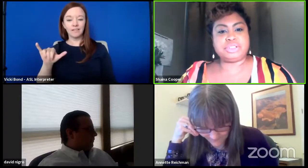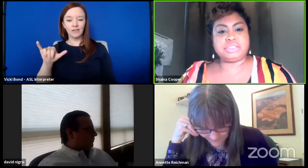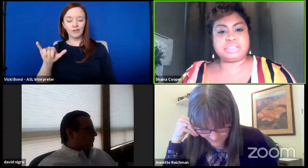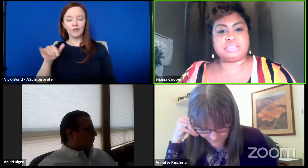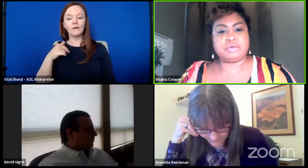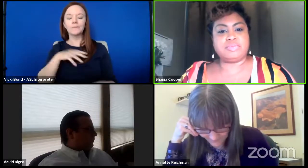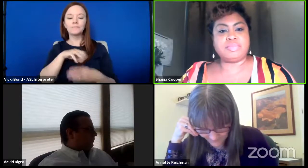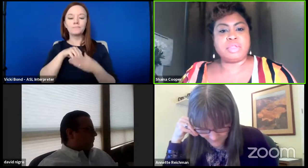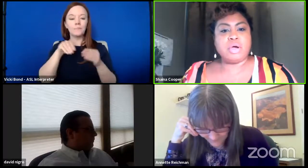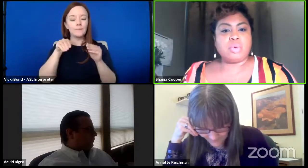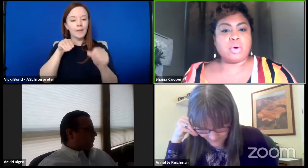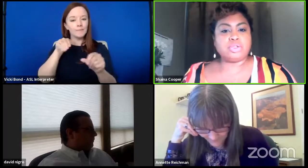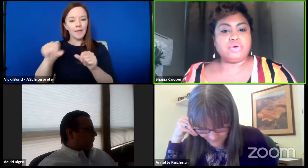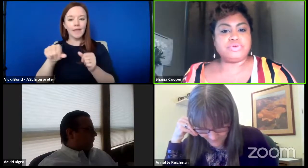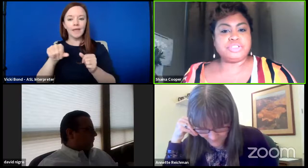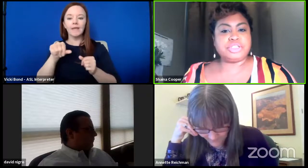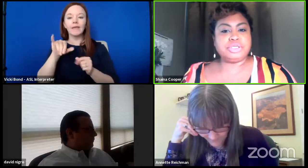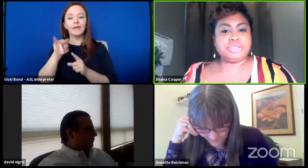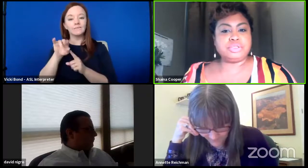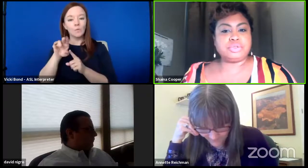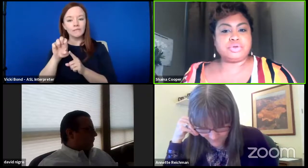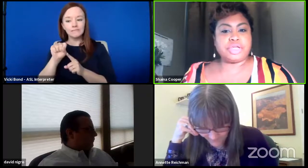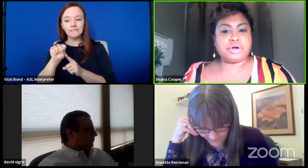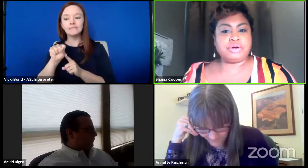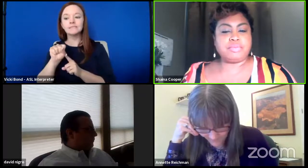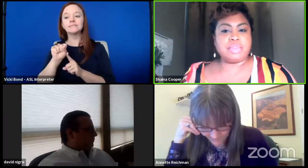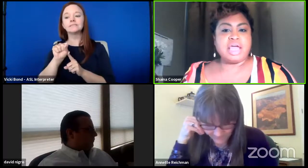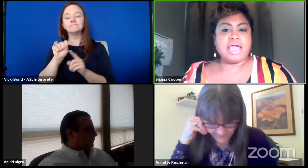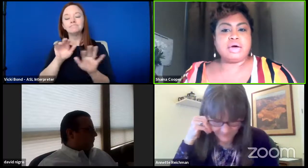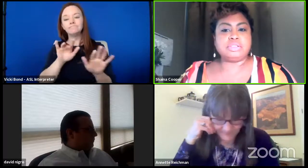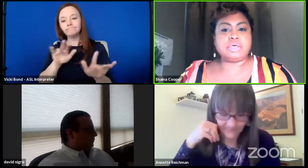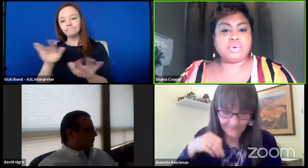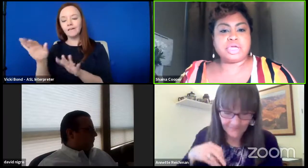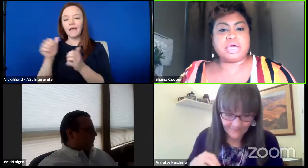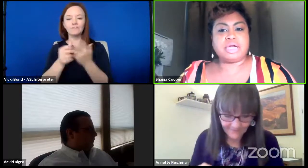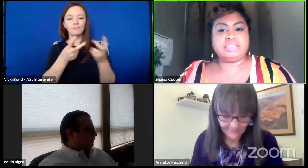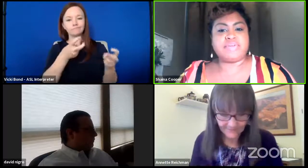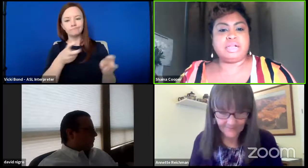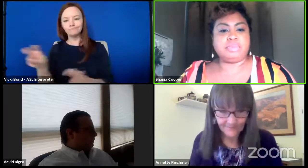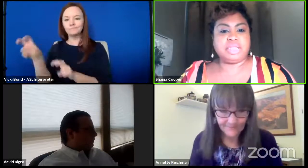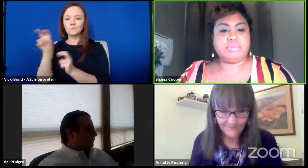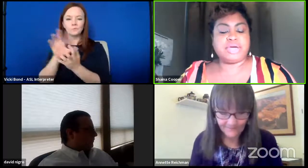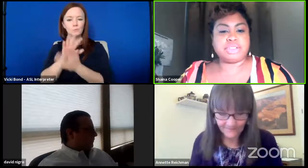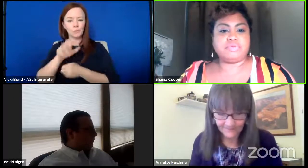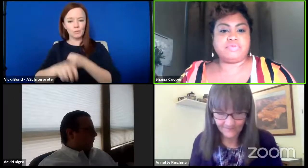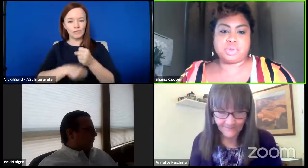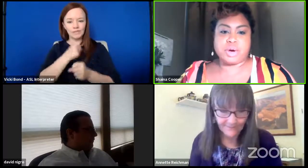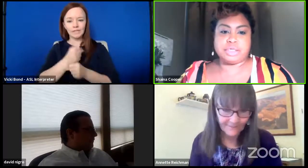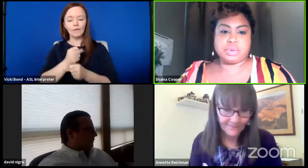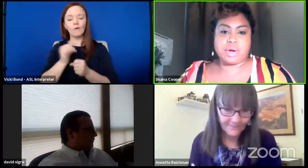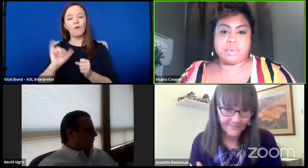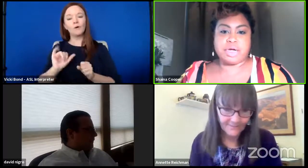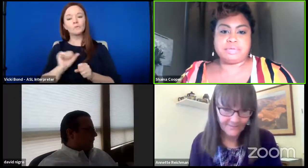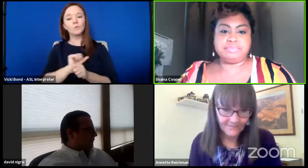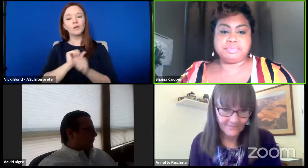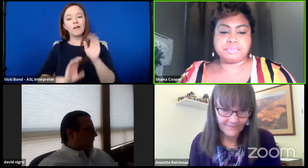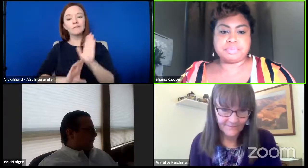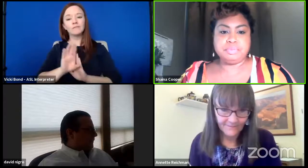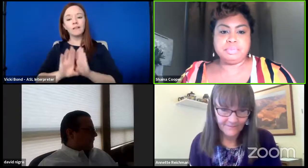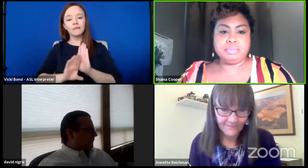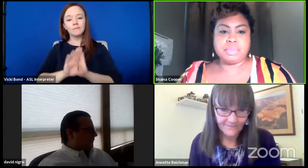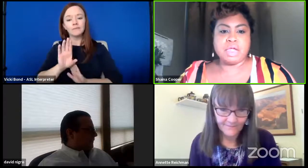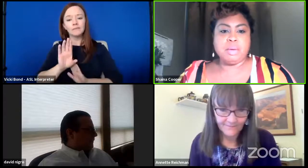student information system, rolled over into the school year, and also working on developing the budget for